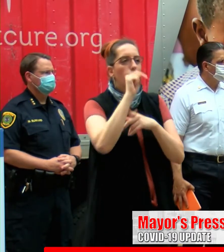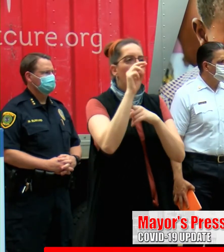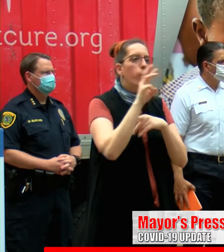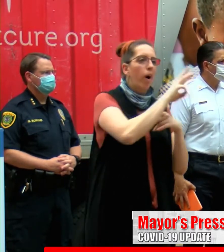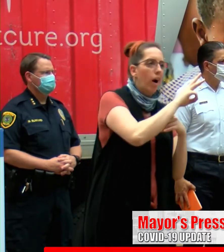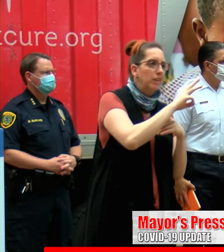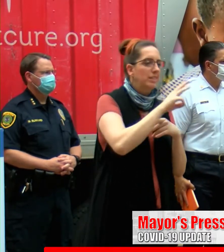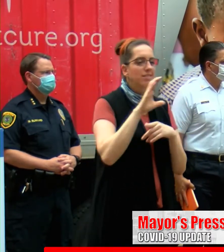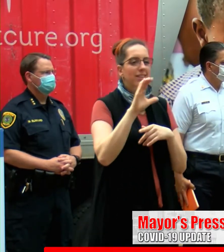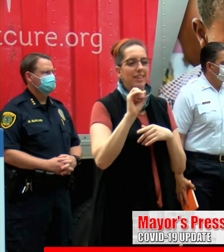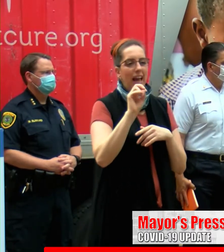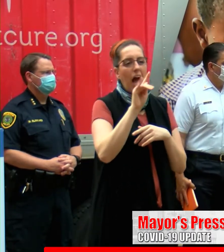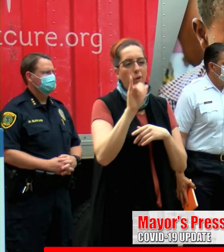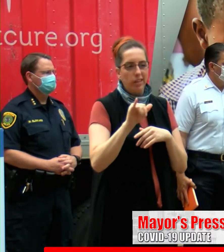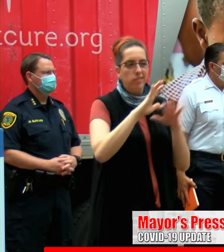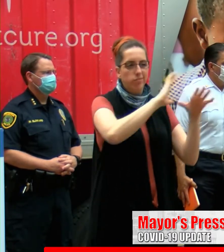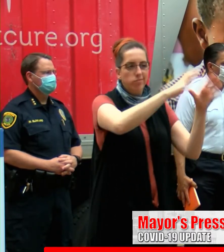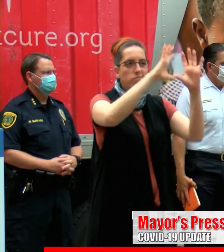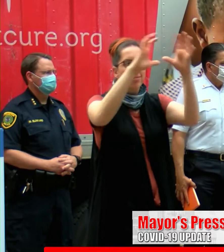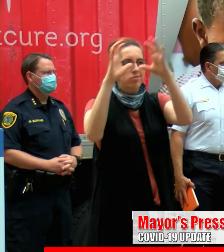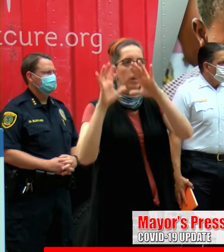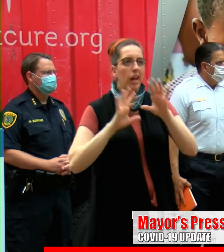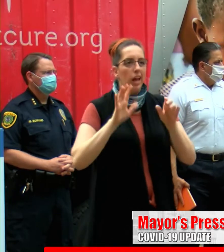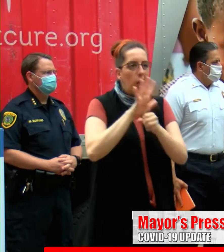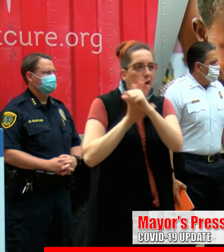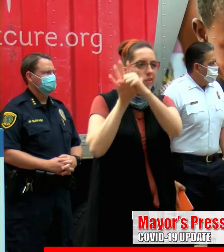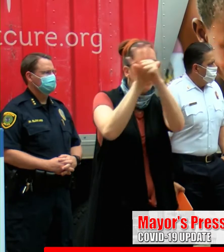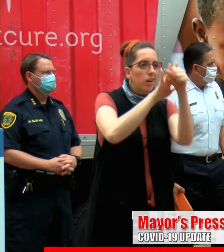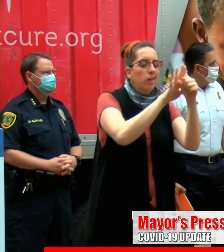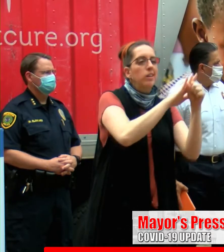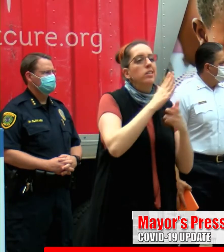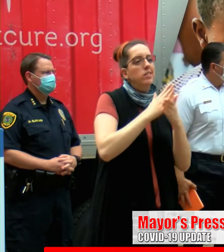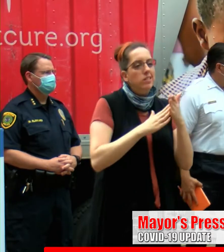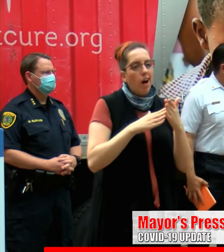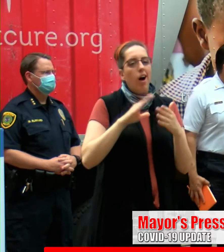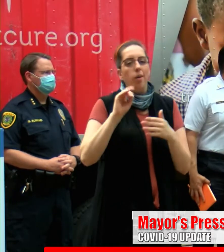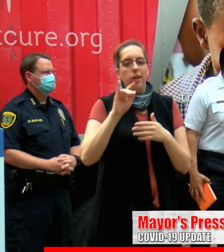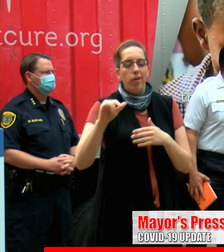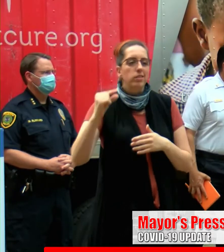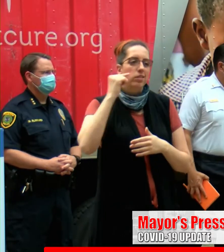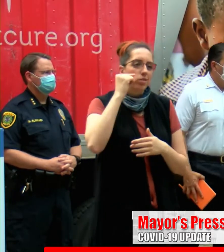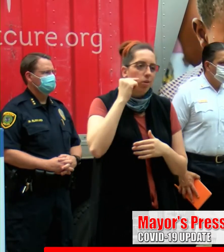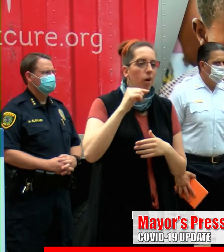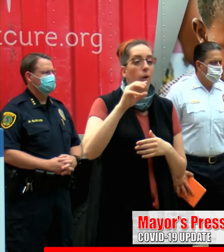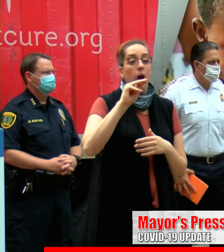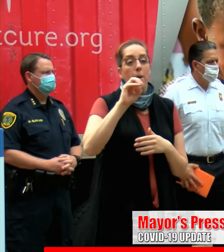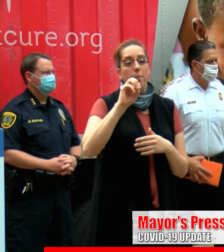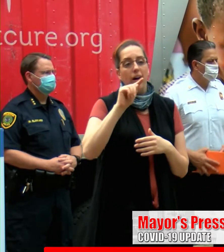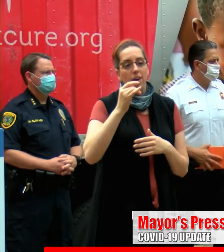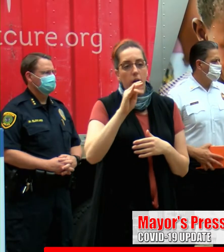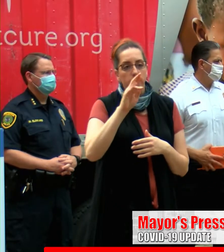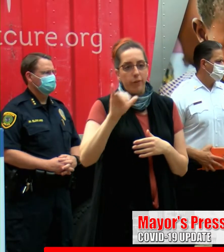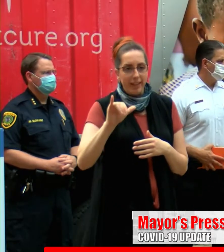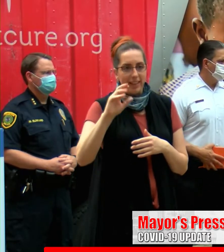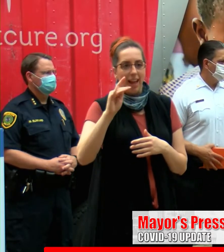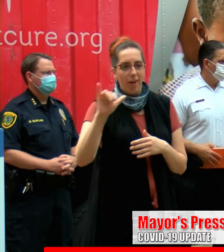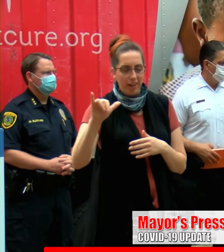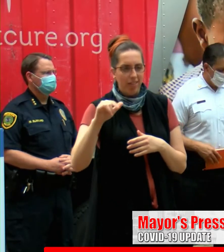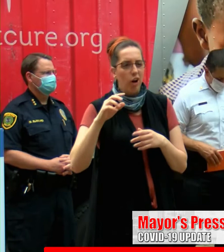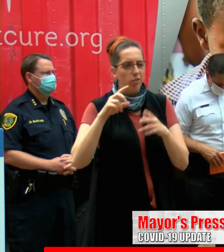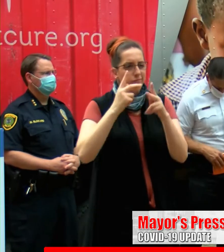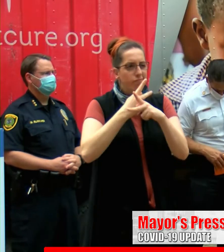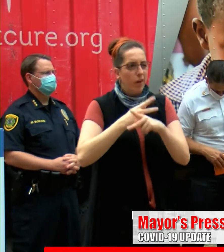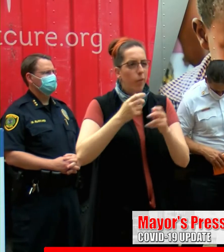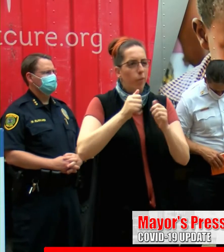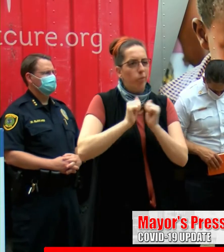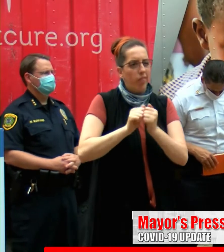big county. It doesn't really, and there's some pressure because other counties in San Antonio and Montgomery County are doing zip codes. So sort